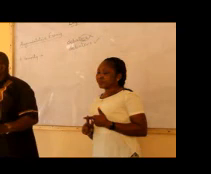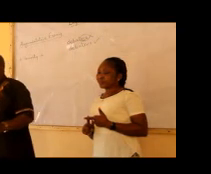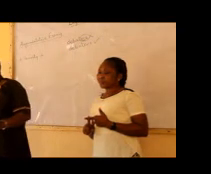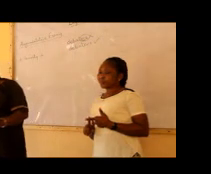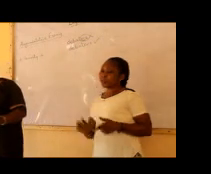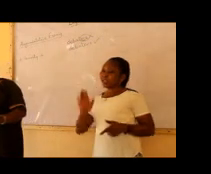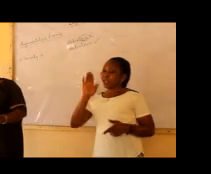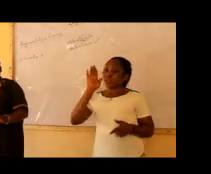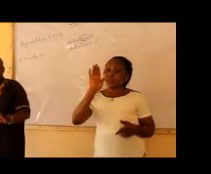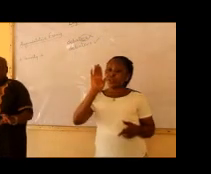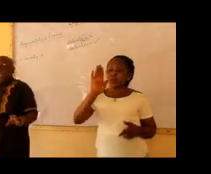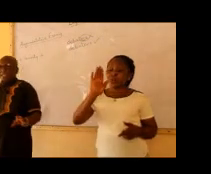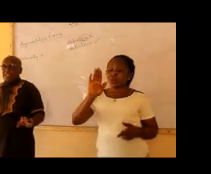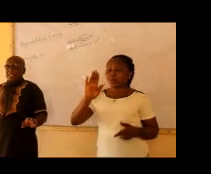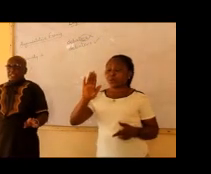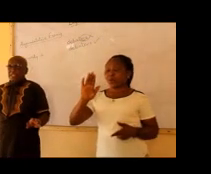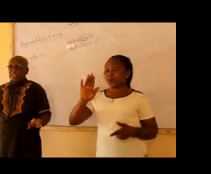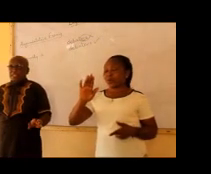those days,